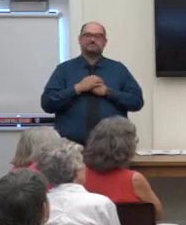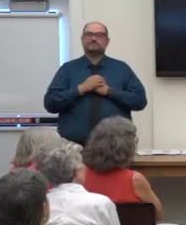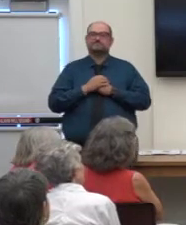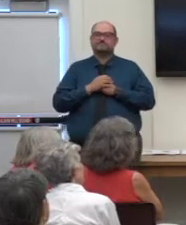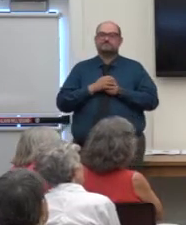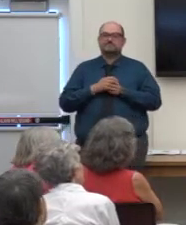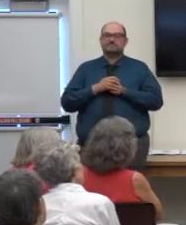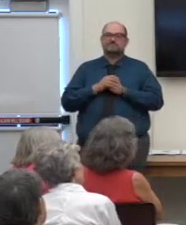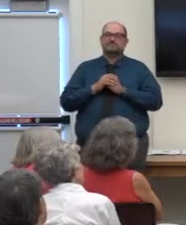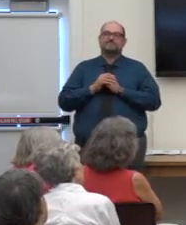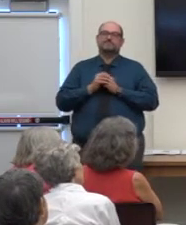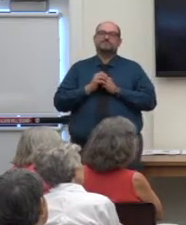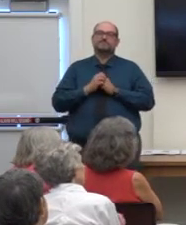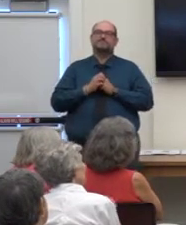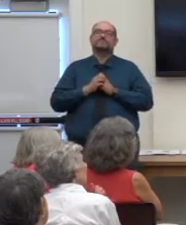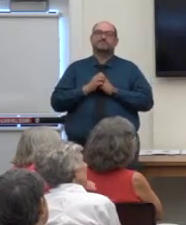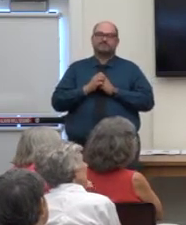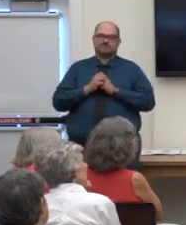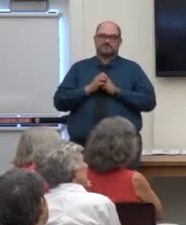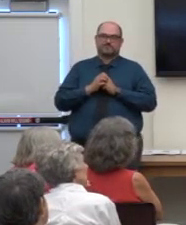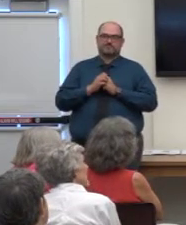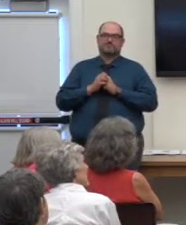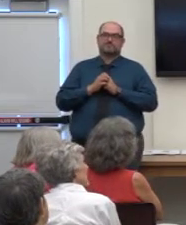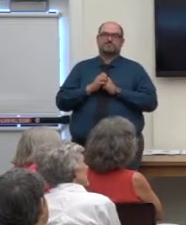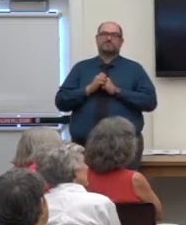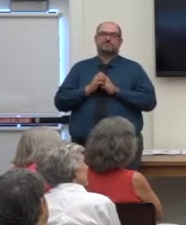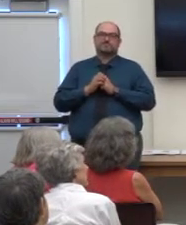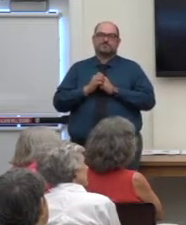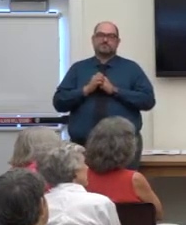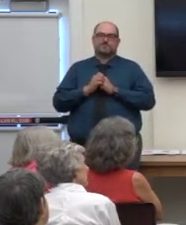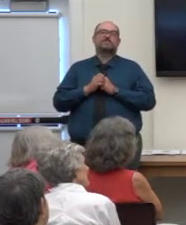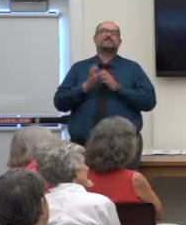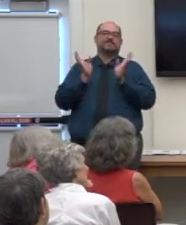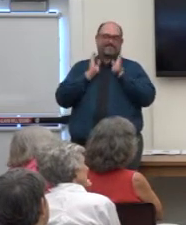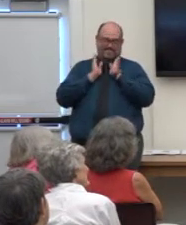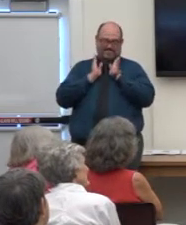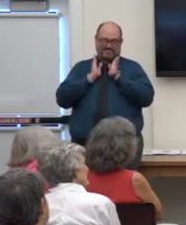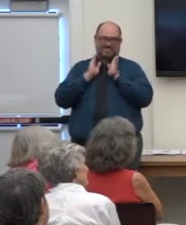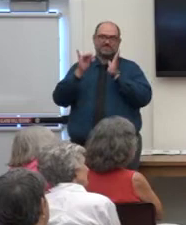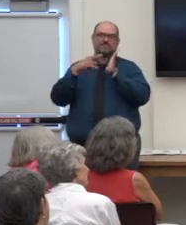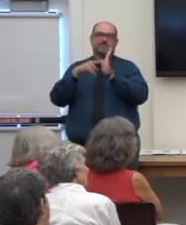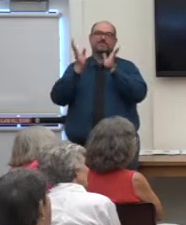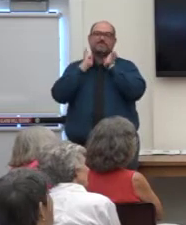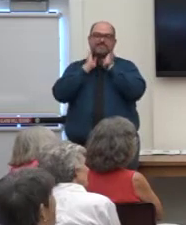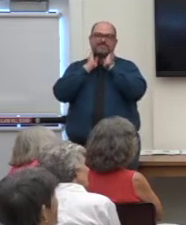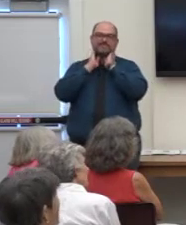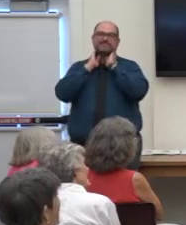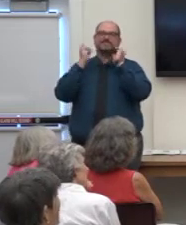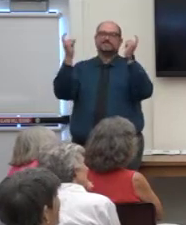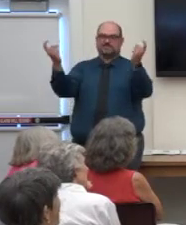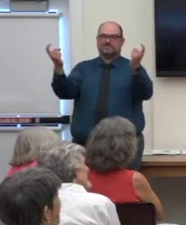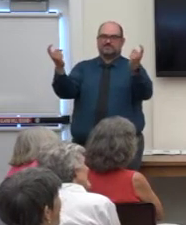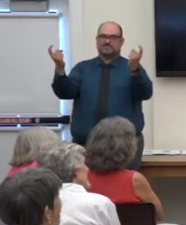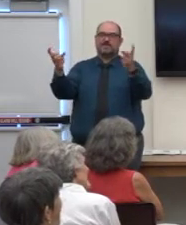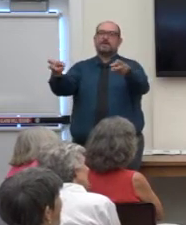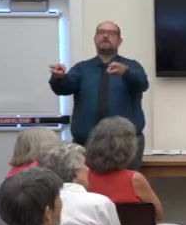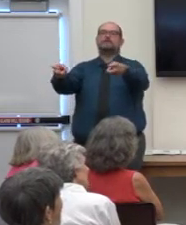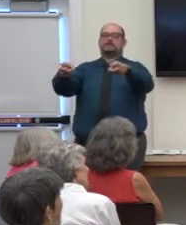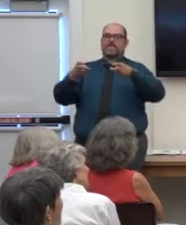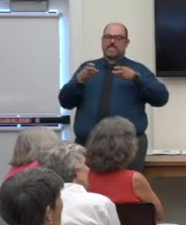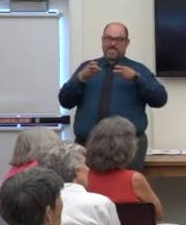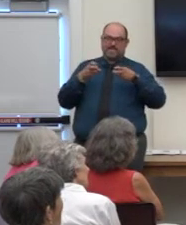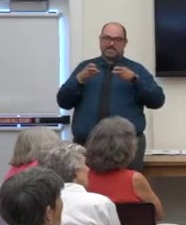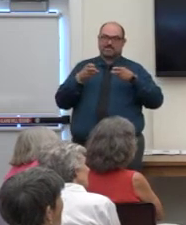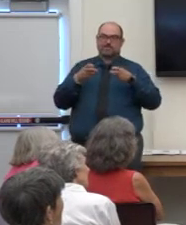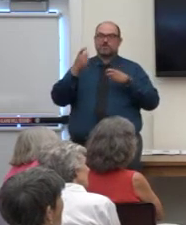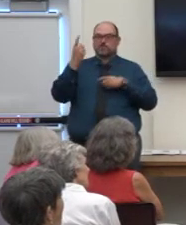And this is showing the fins going out and coming back. With two hands, it's swordfish. With one